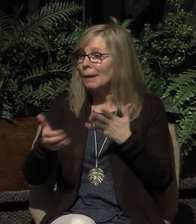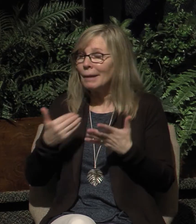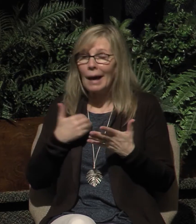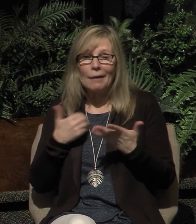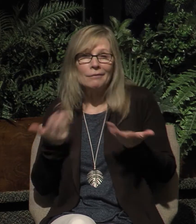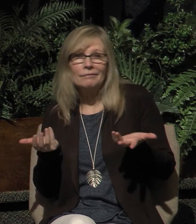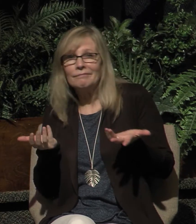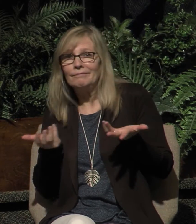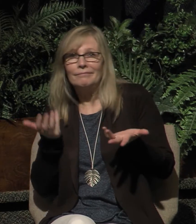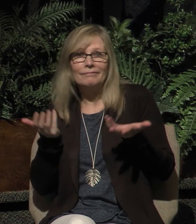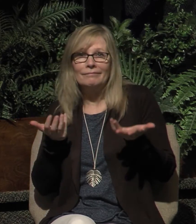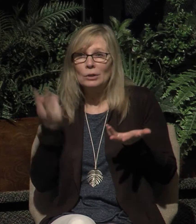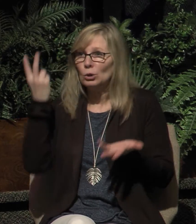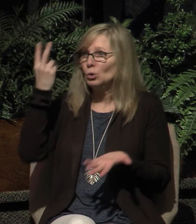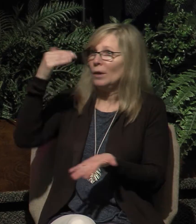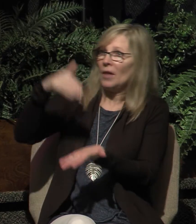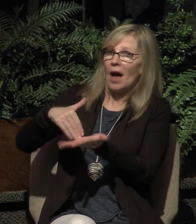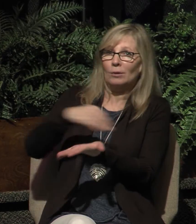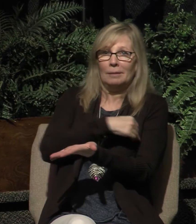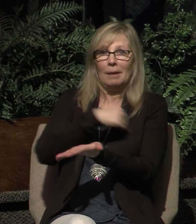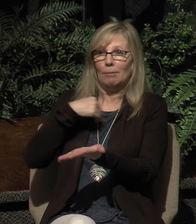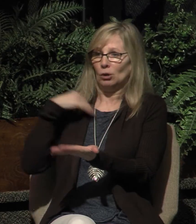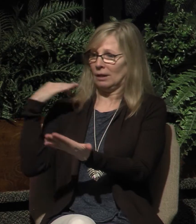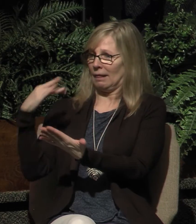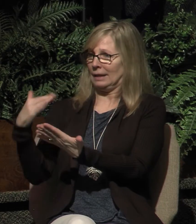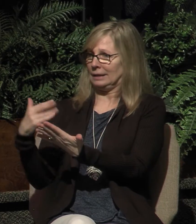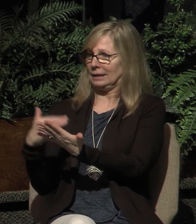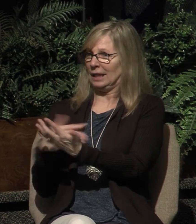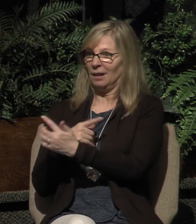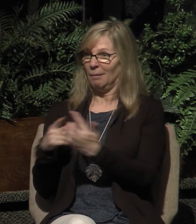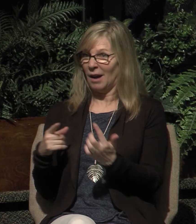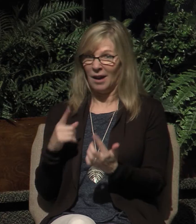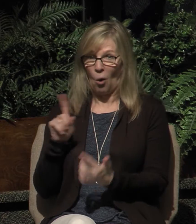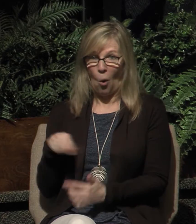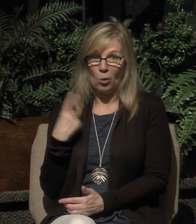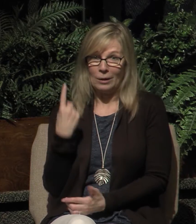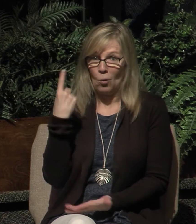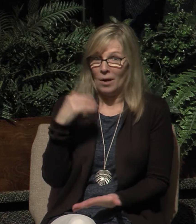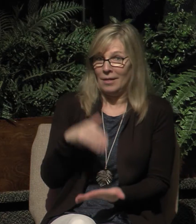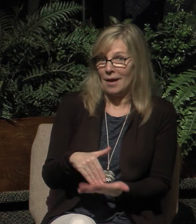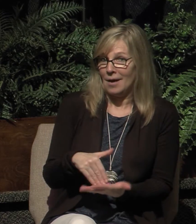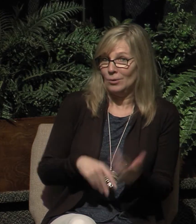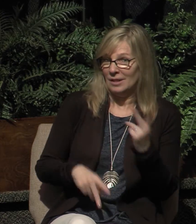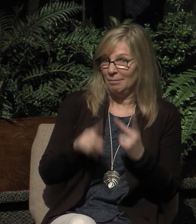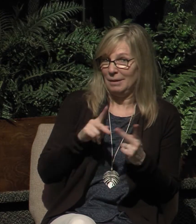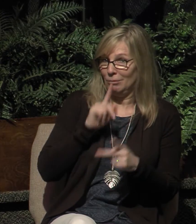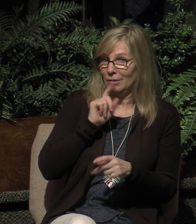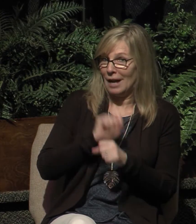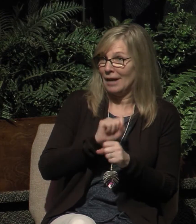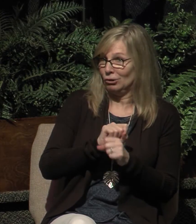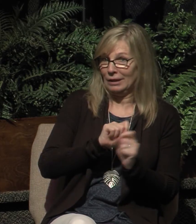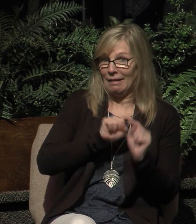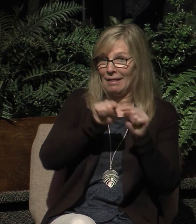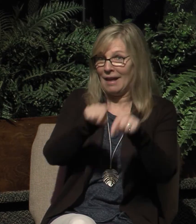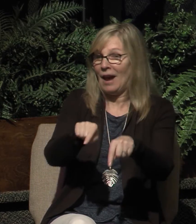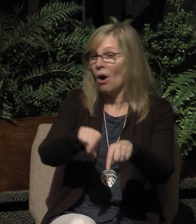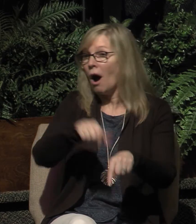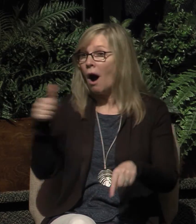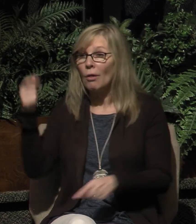let's say, 2,000 members listed, but only 1,000 people even are there. The other 1,000